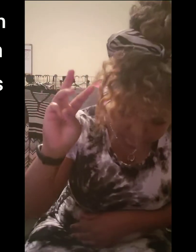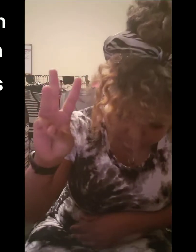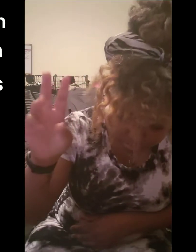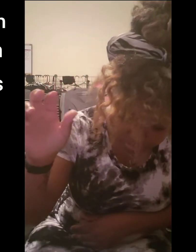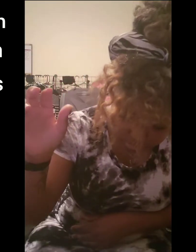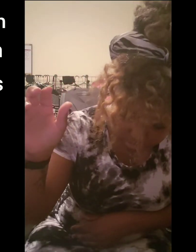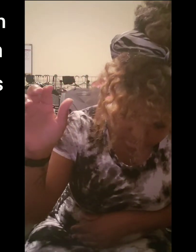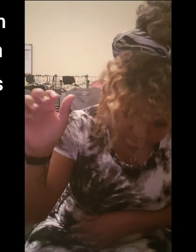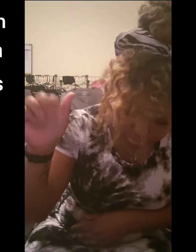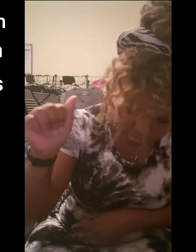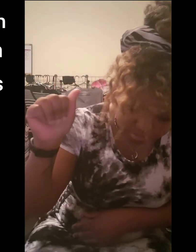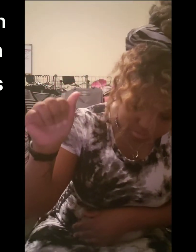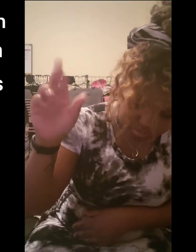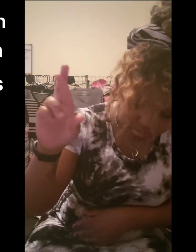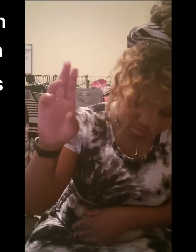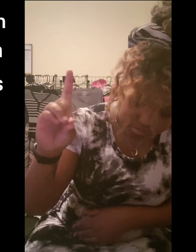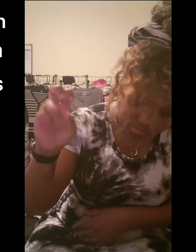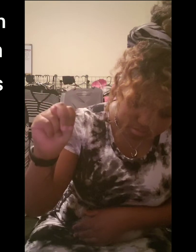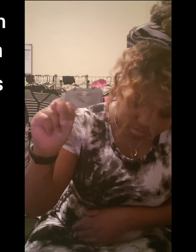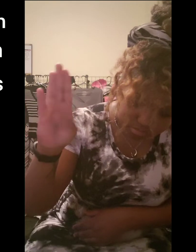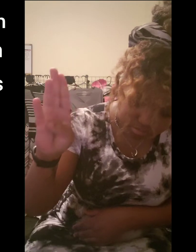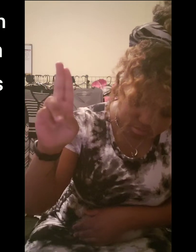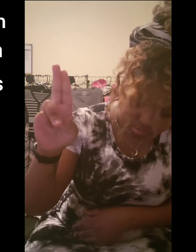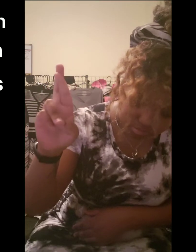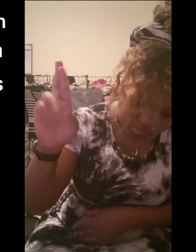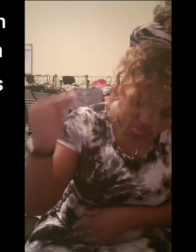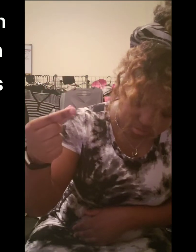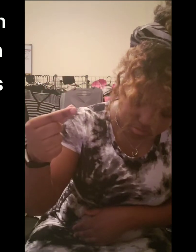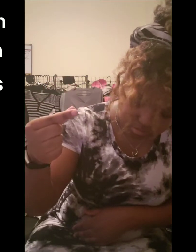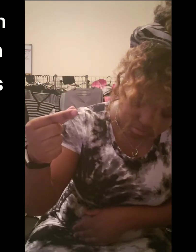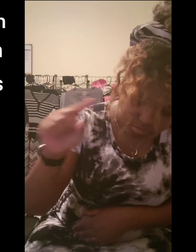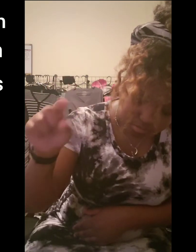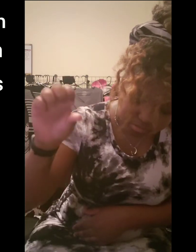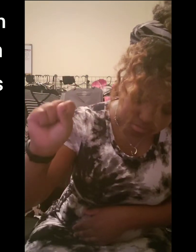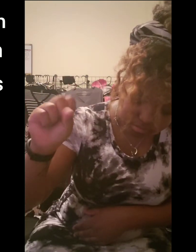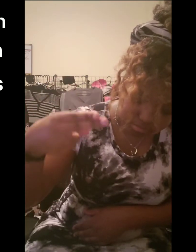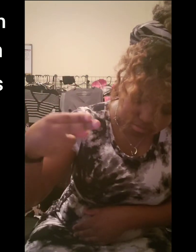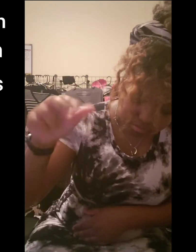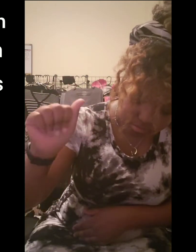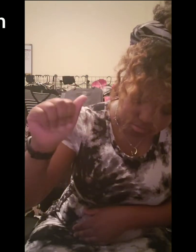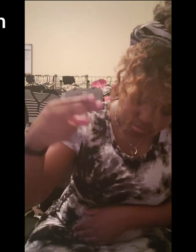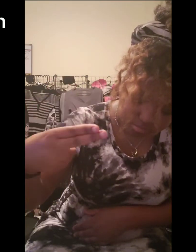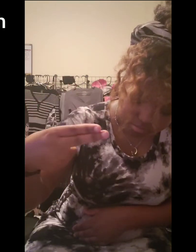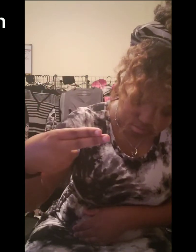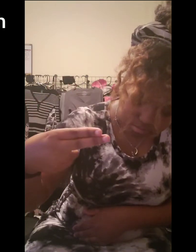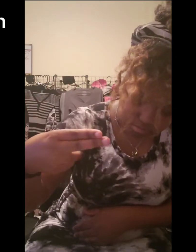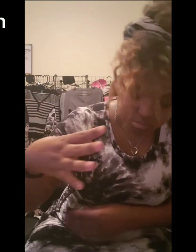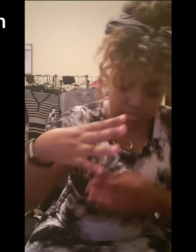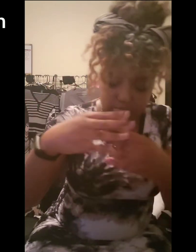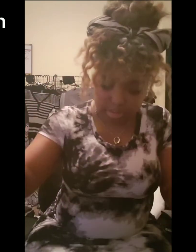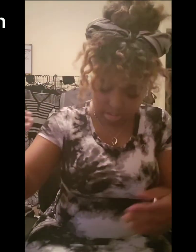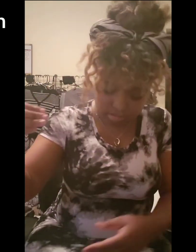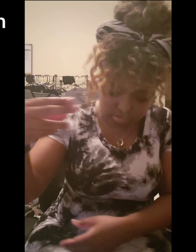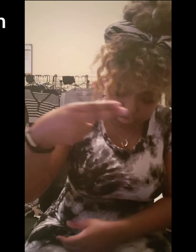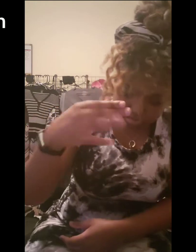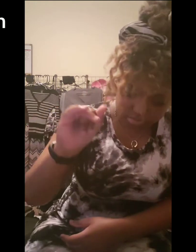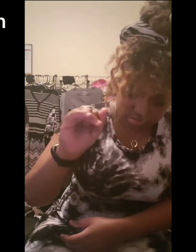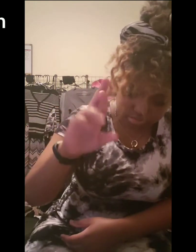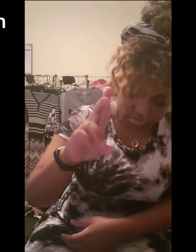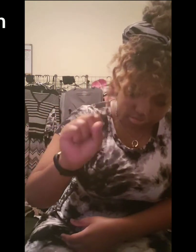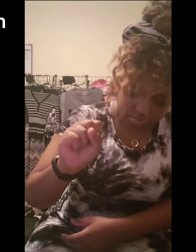Type 4 is Waardenburg Shaw, and is also known as,